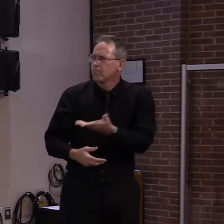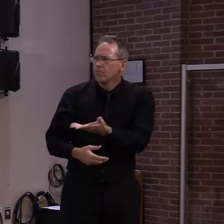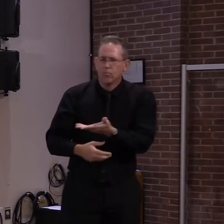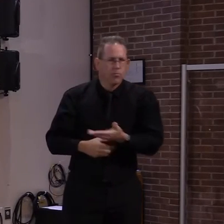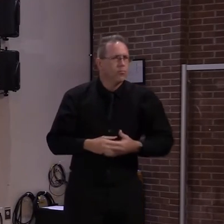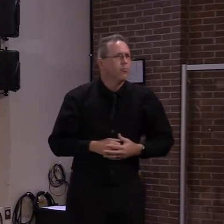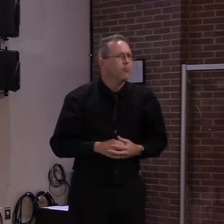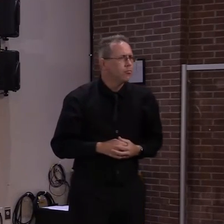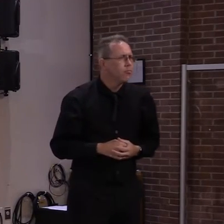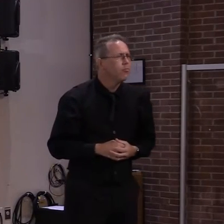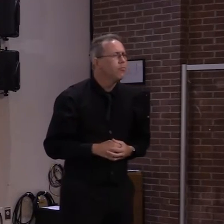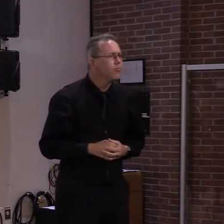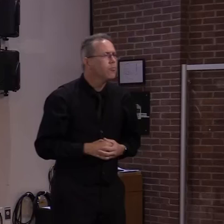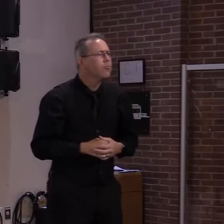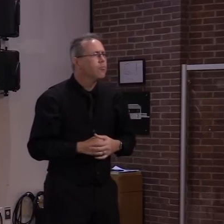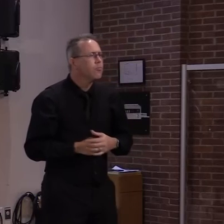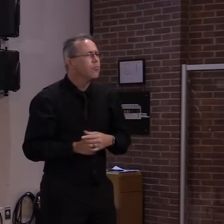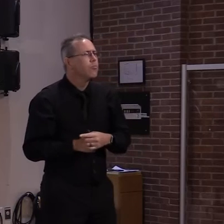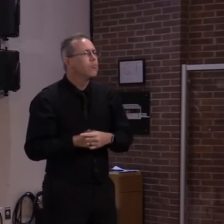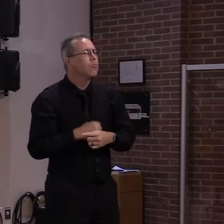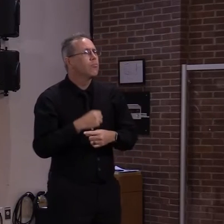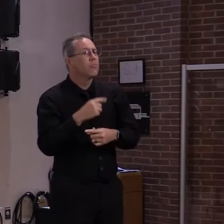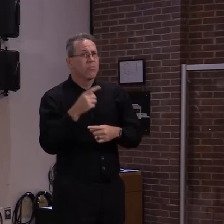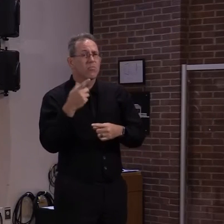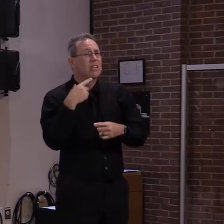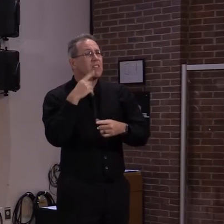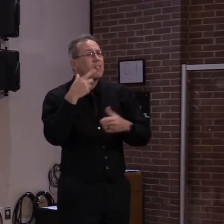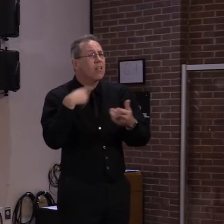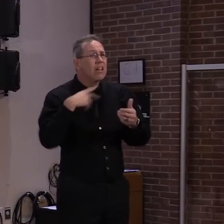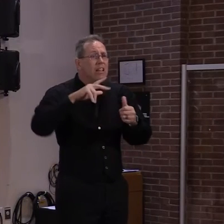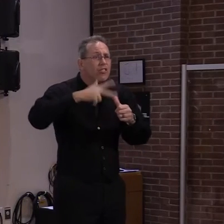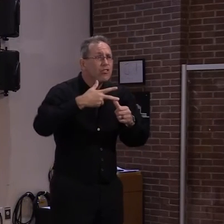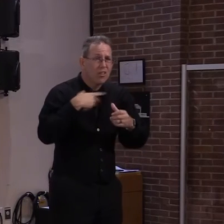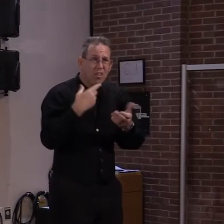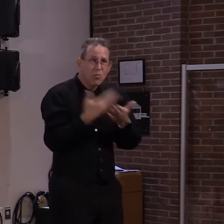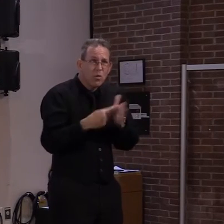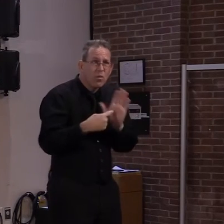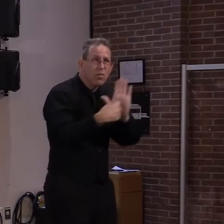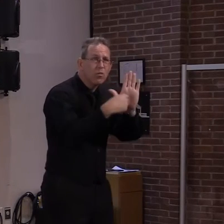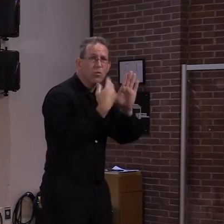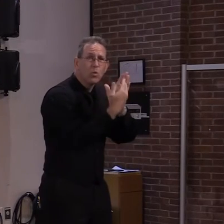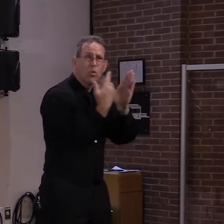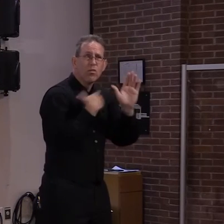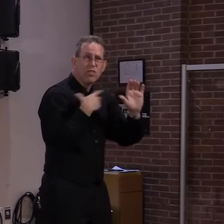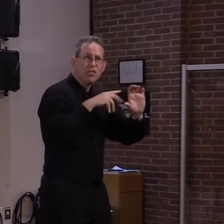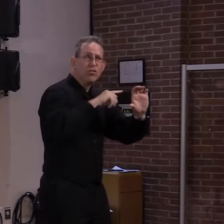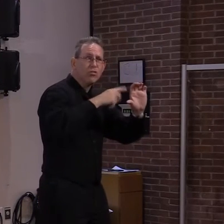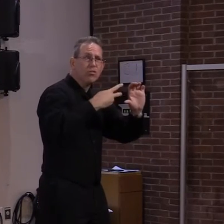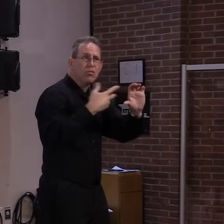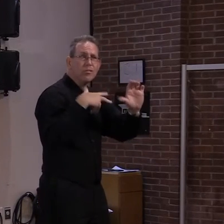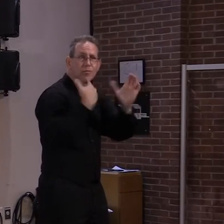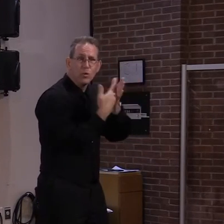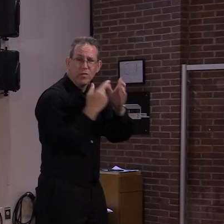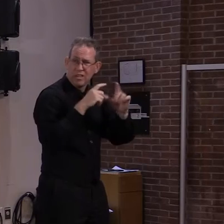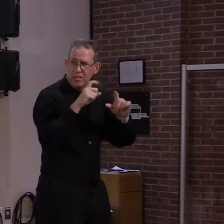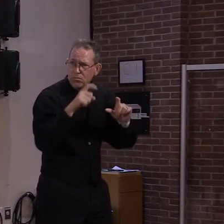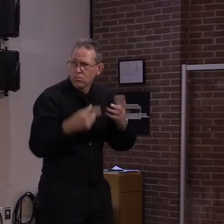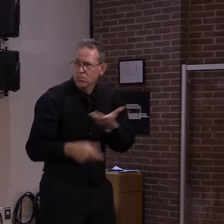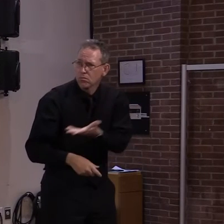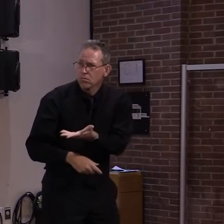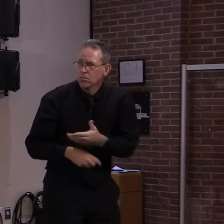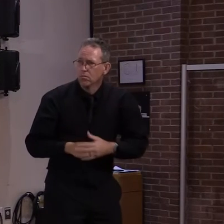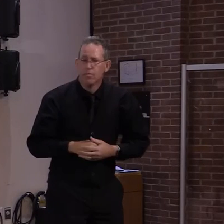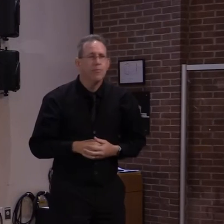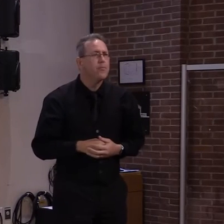Yeah, we'll have a Michael, we'll have a specific day when we will let you know on